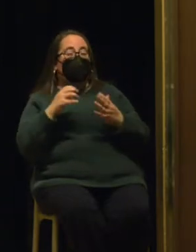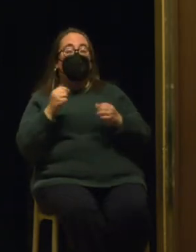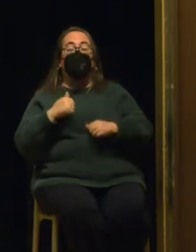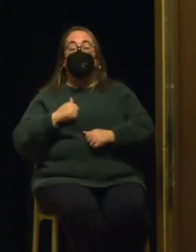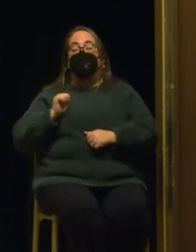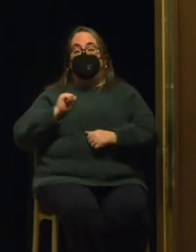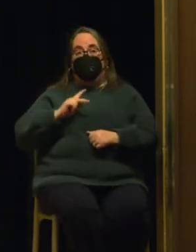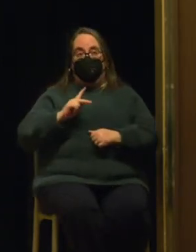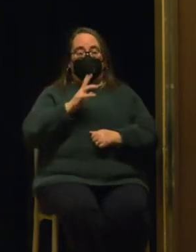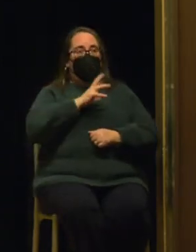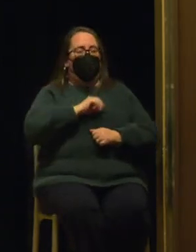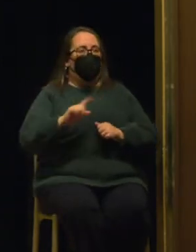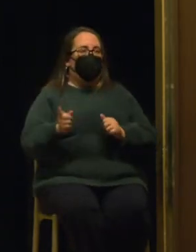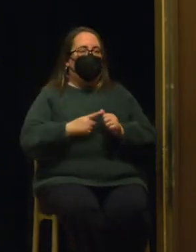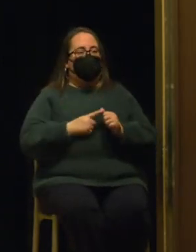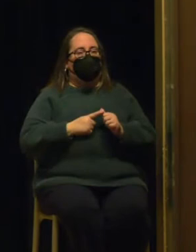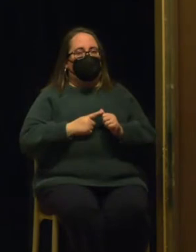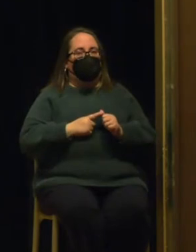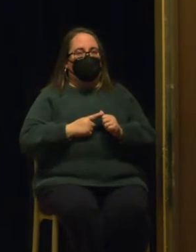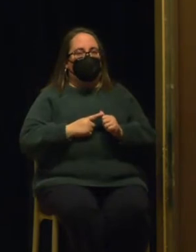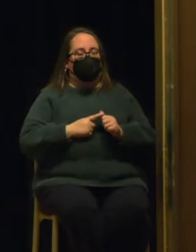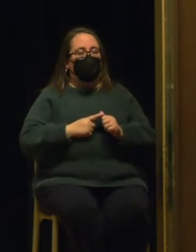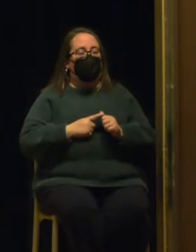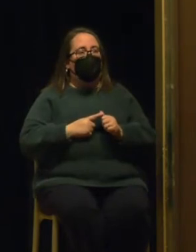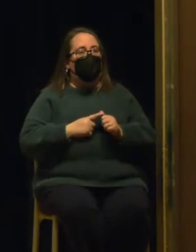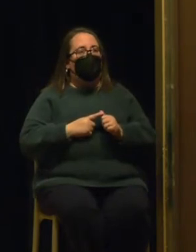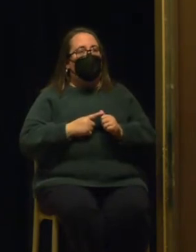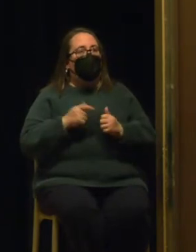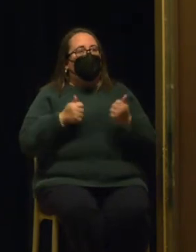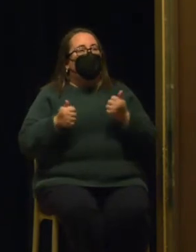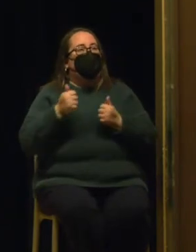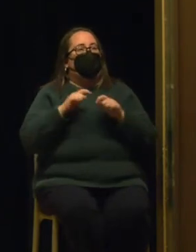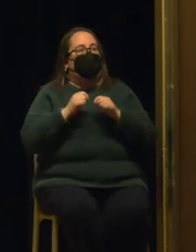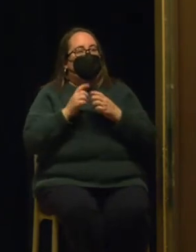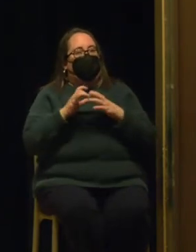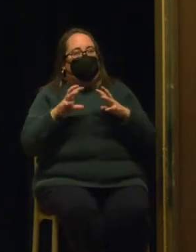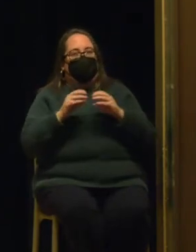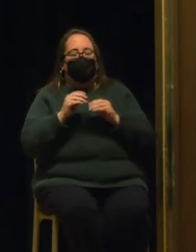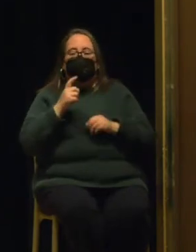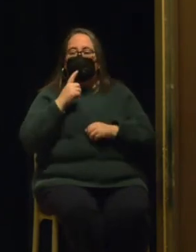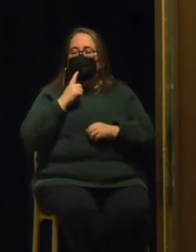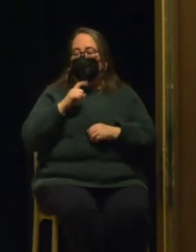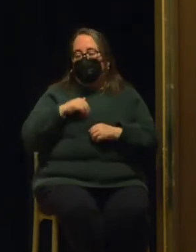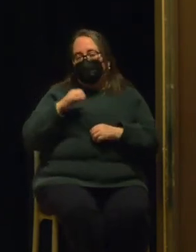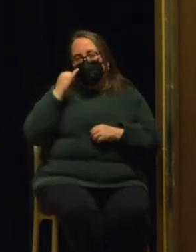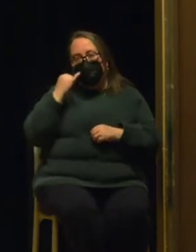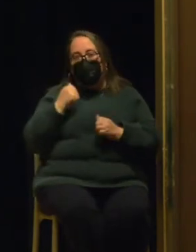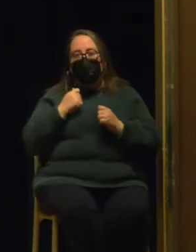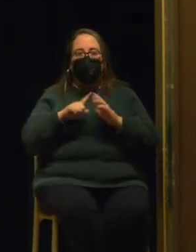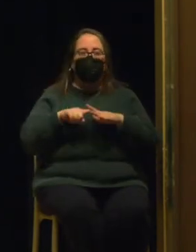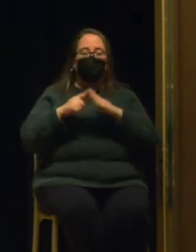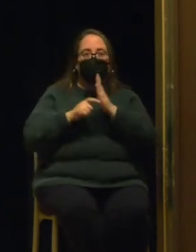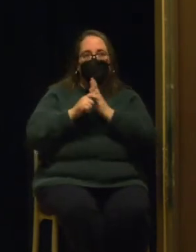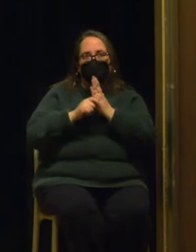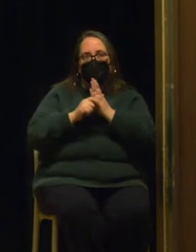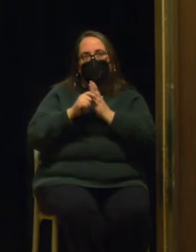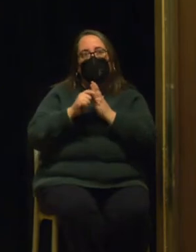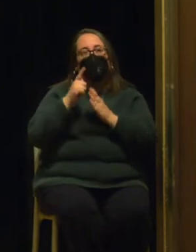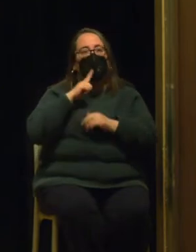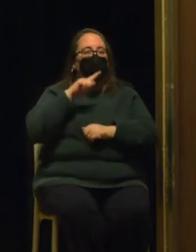back. And so the first senior team meeting, Bob said, oh, I have this idea. I want to start a magazine